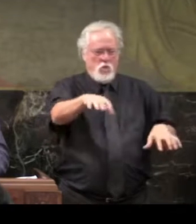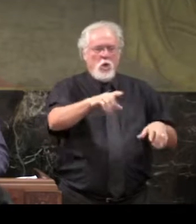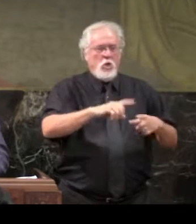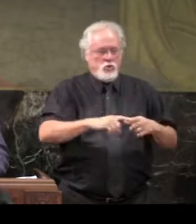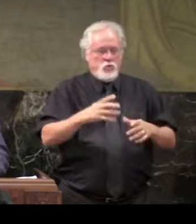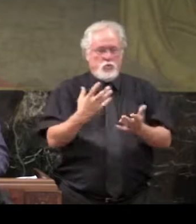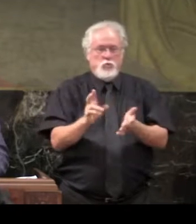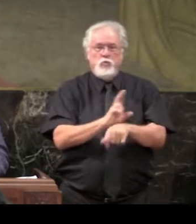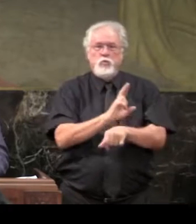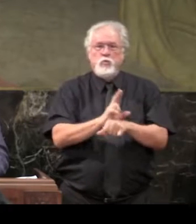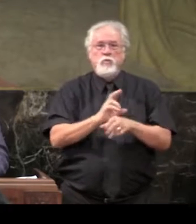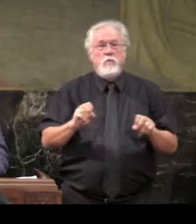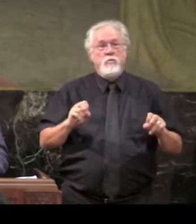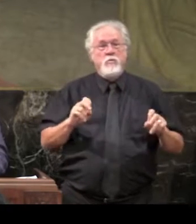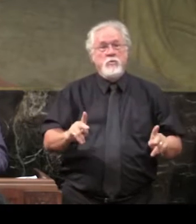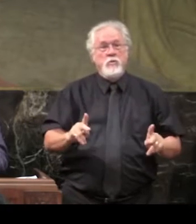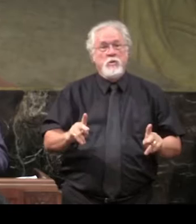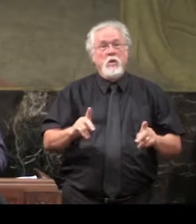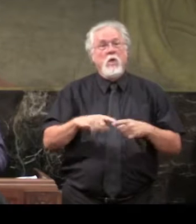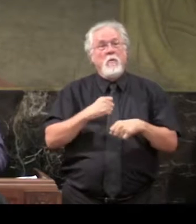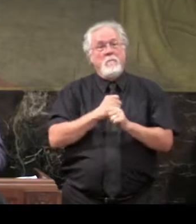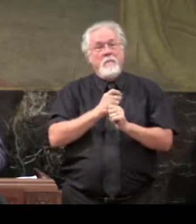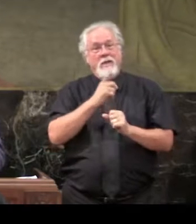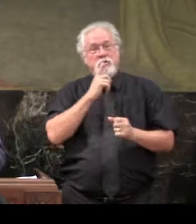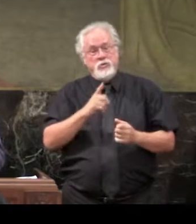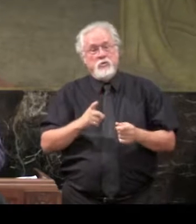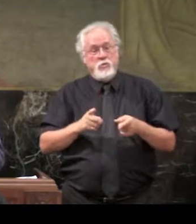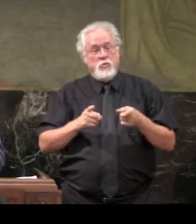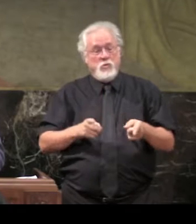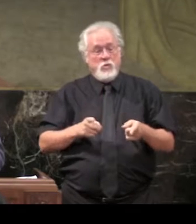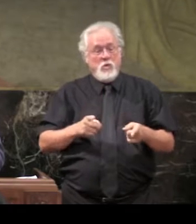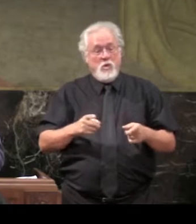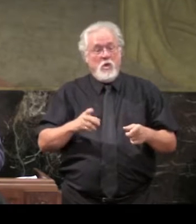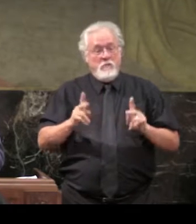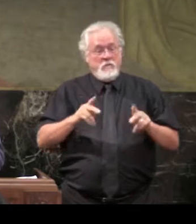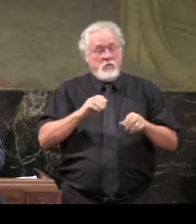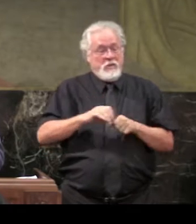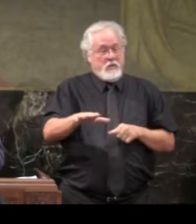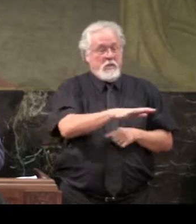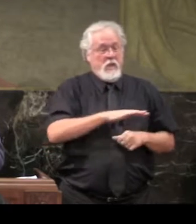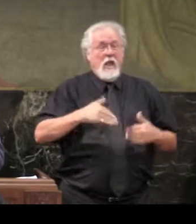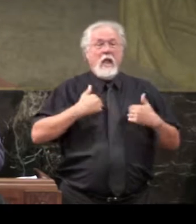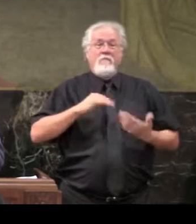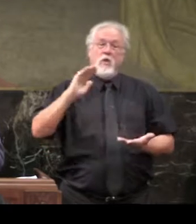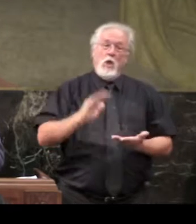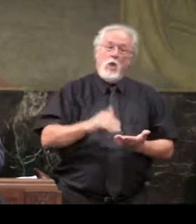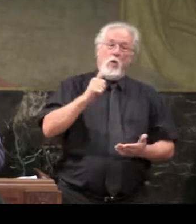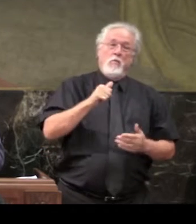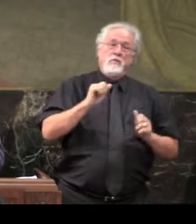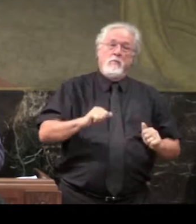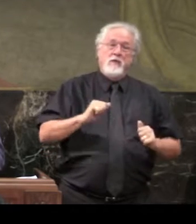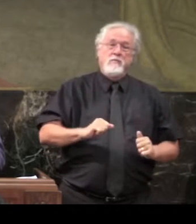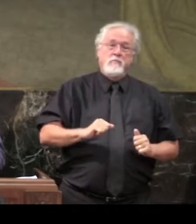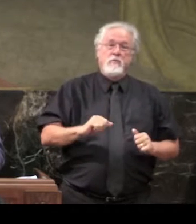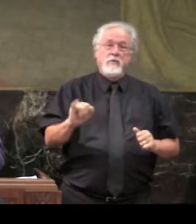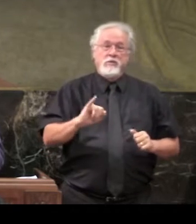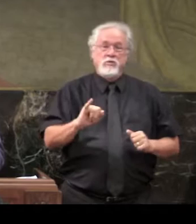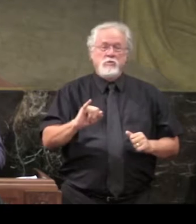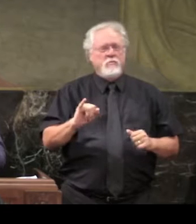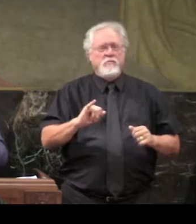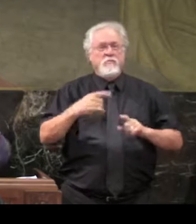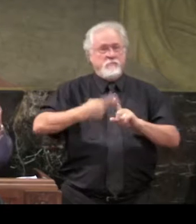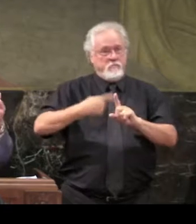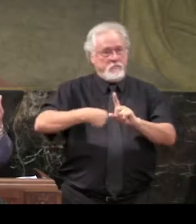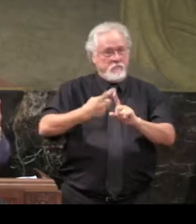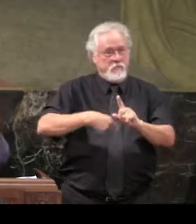take advantage of an opportunity to make sure that the residents in their communities have the lowest possible flood insurance